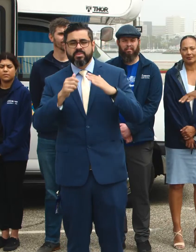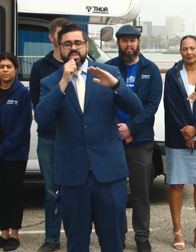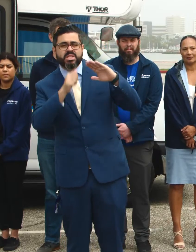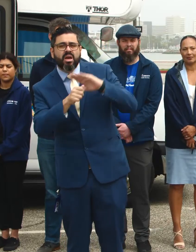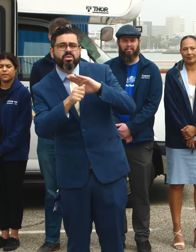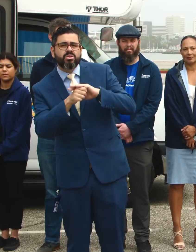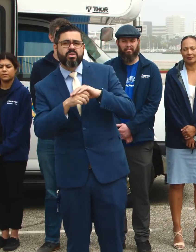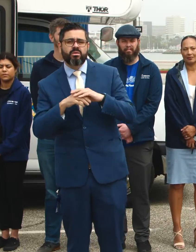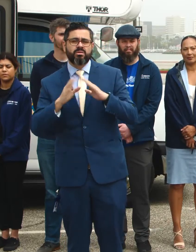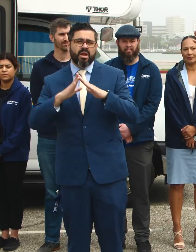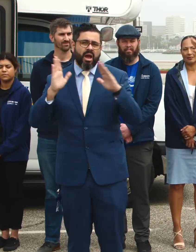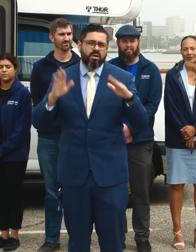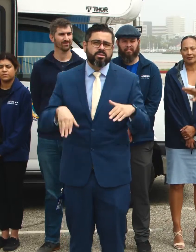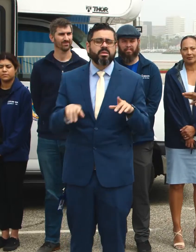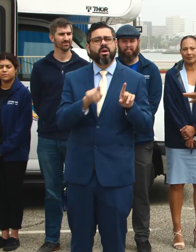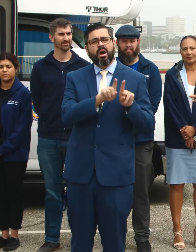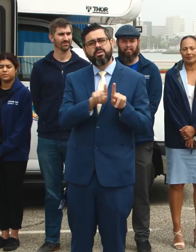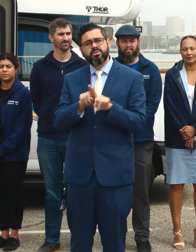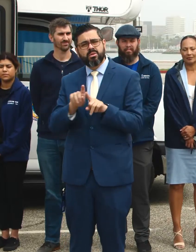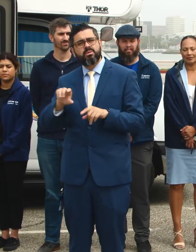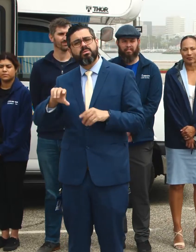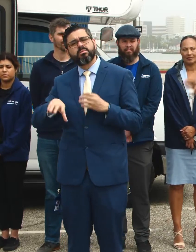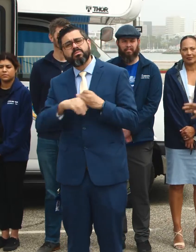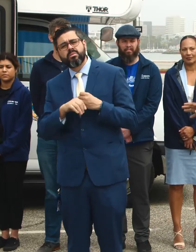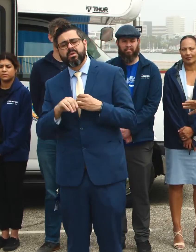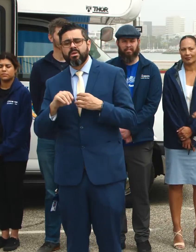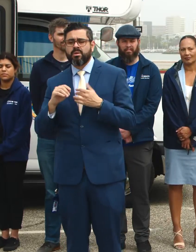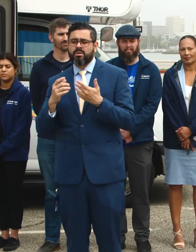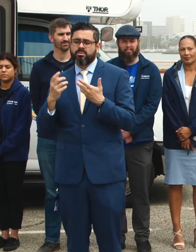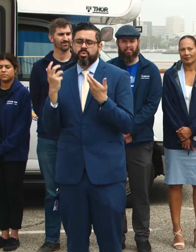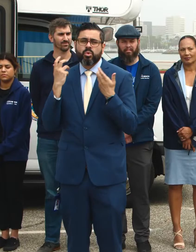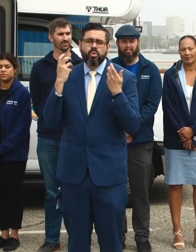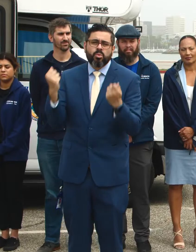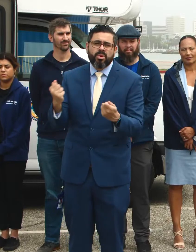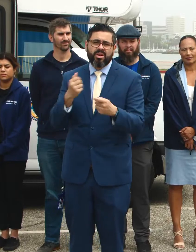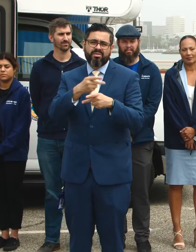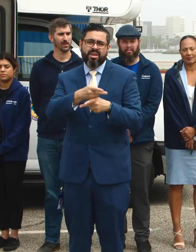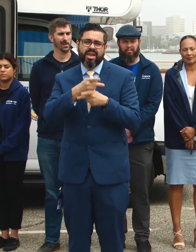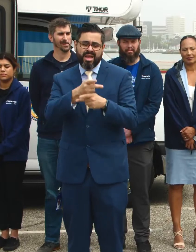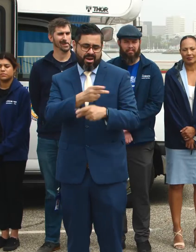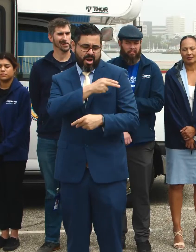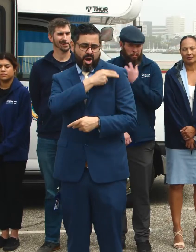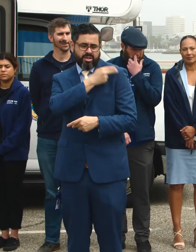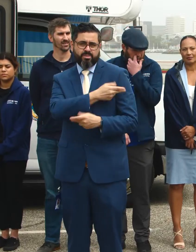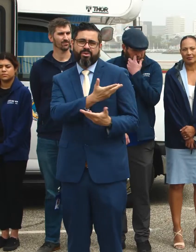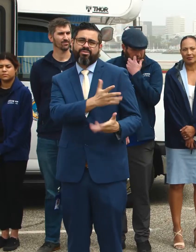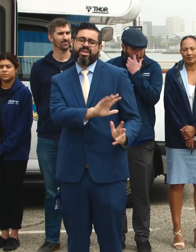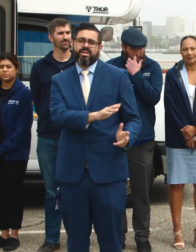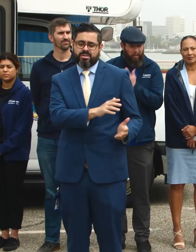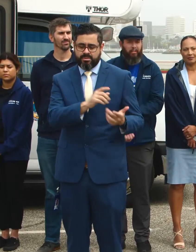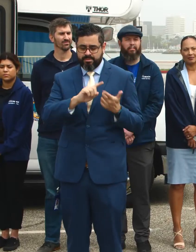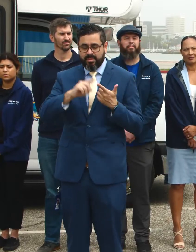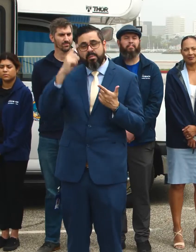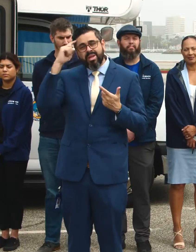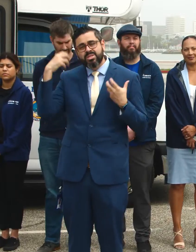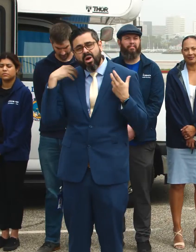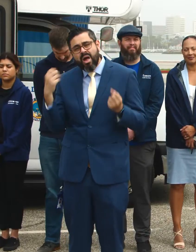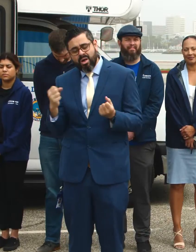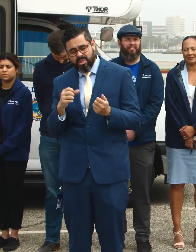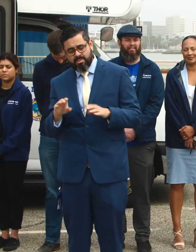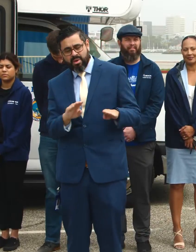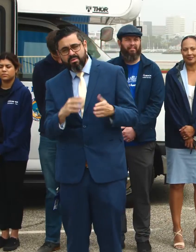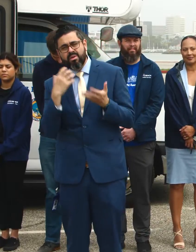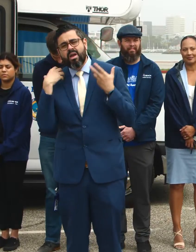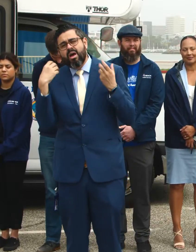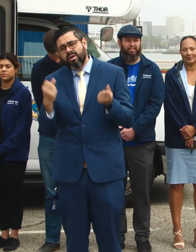housing, transitional housing, and additional things like recuperative care when folks come out of the hospital, additional mental health and behavioral health support